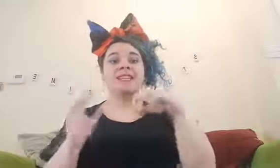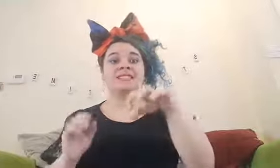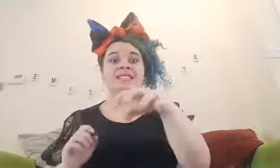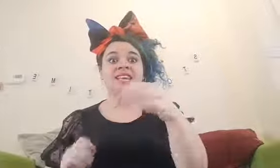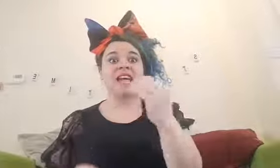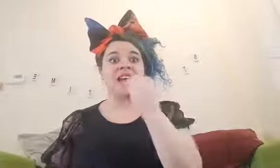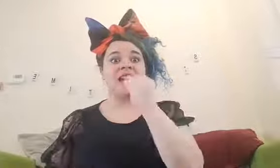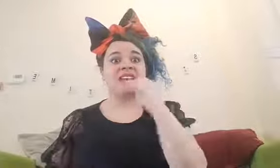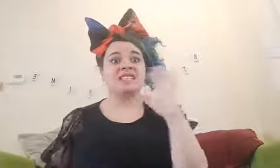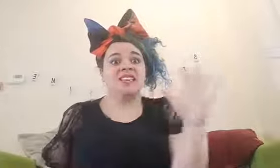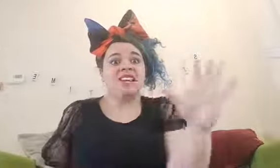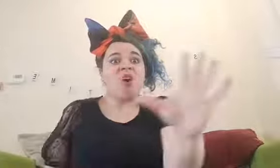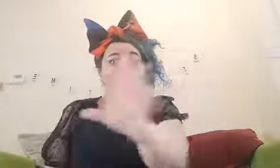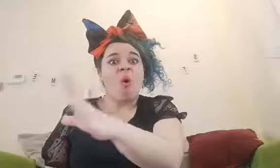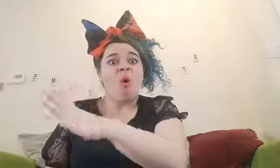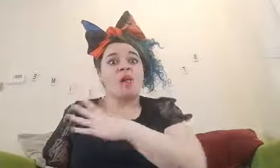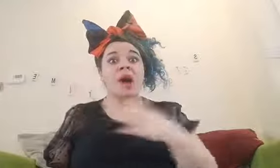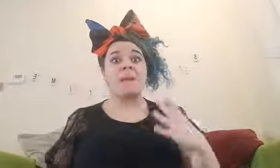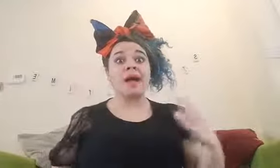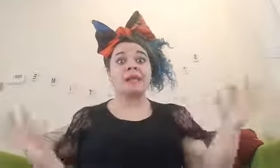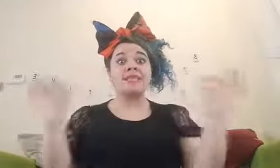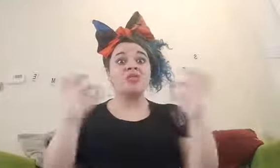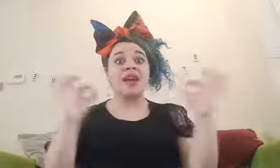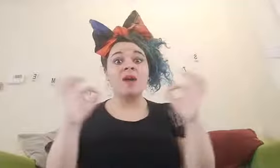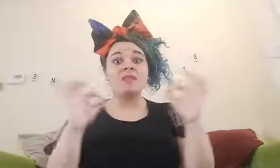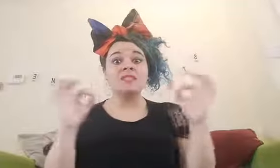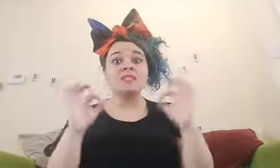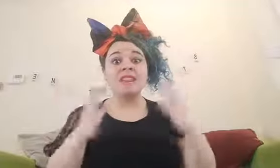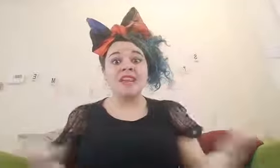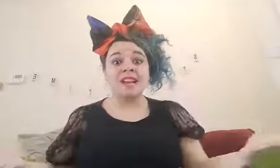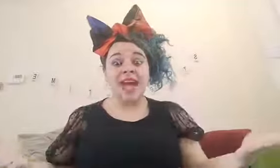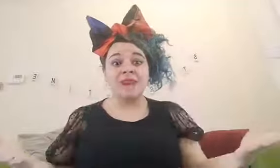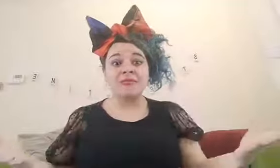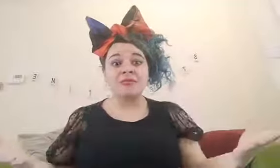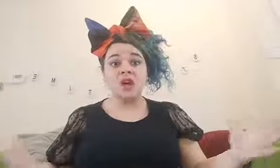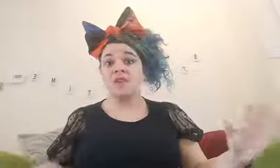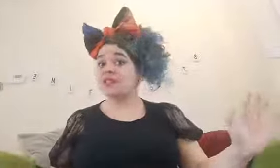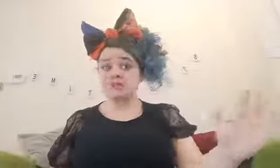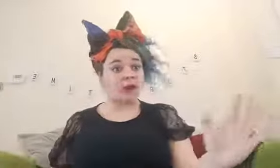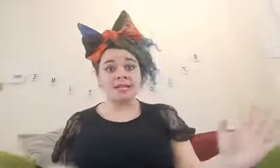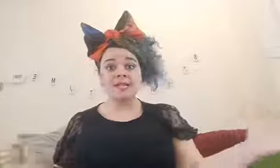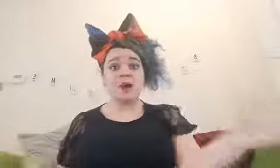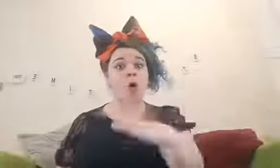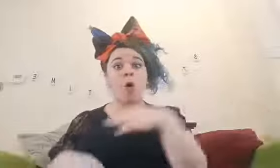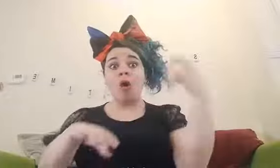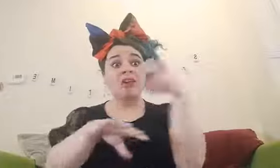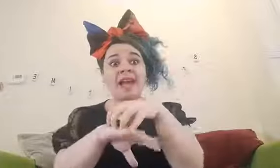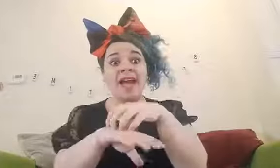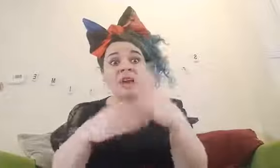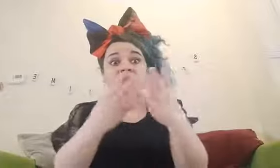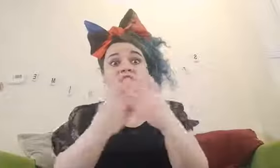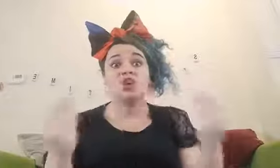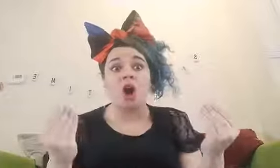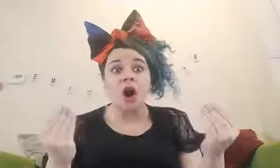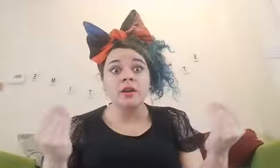Anansi ate it all up until there was nothing left. That's right, Estelle. All the cake was gone.